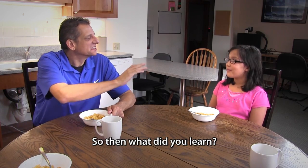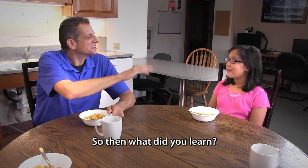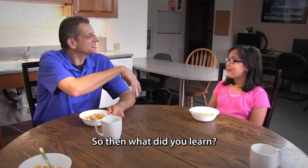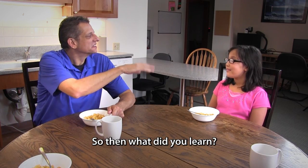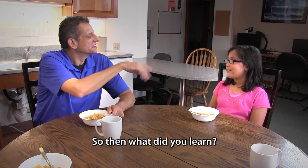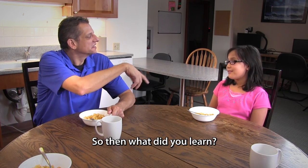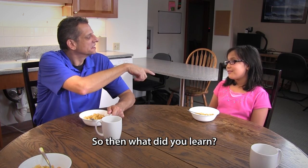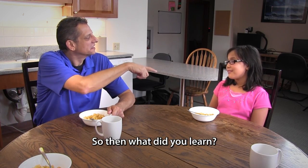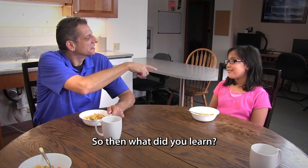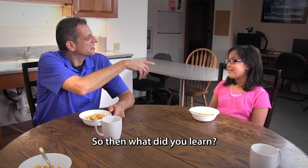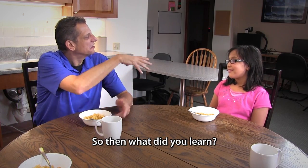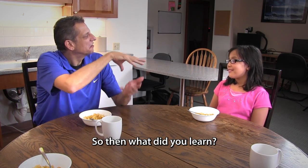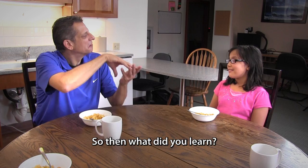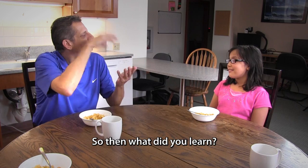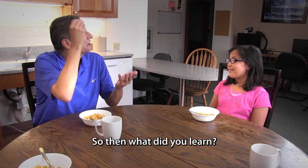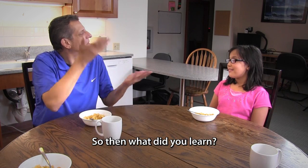So, then what did you learn?